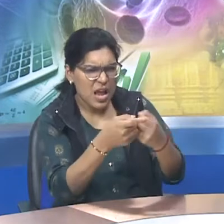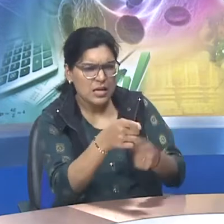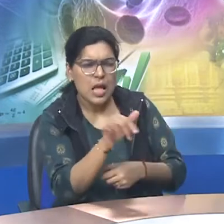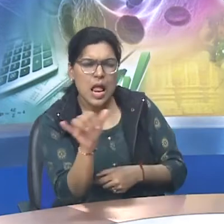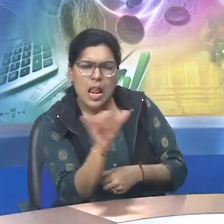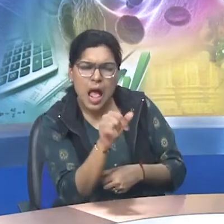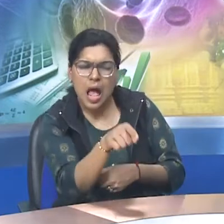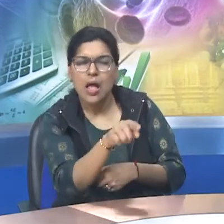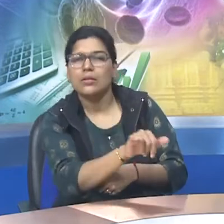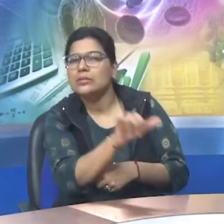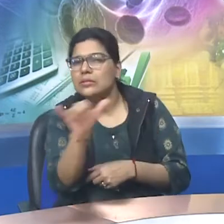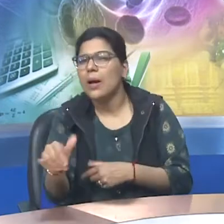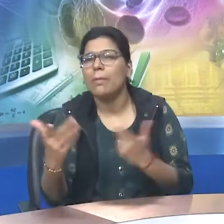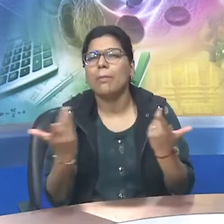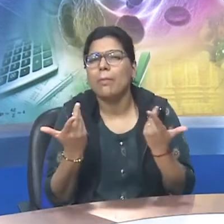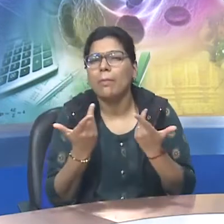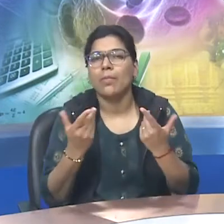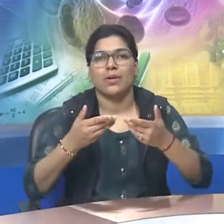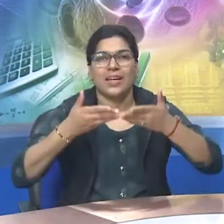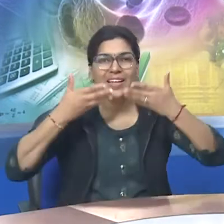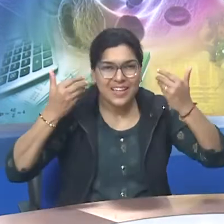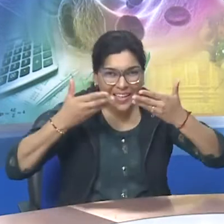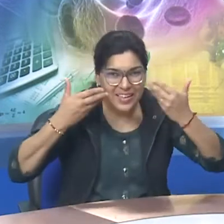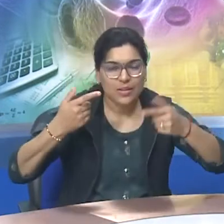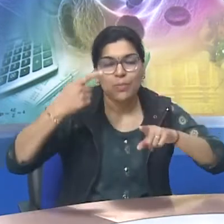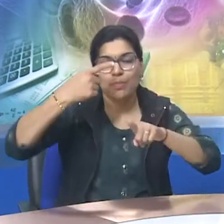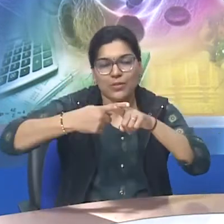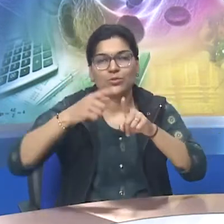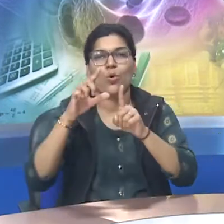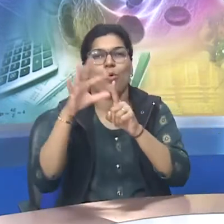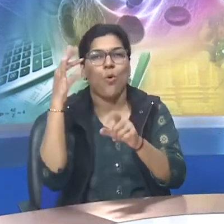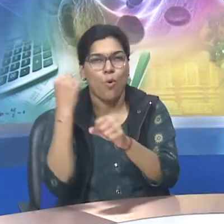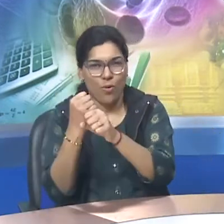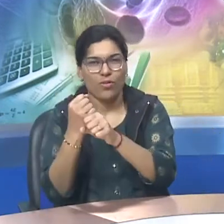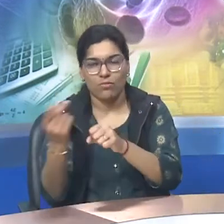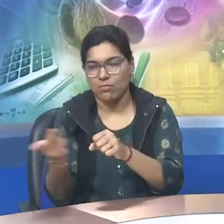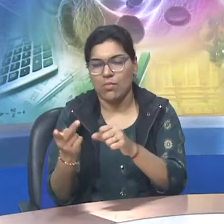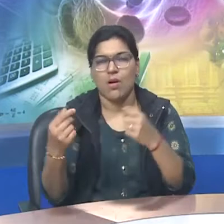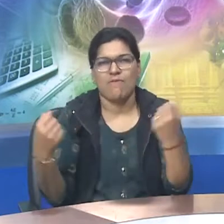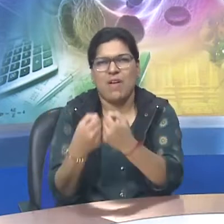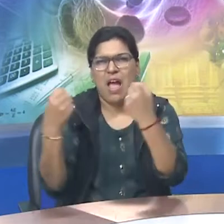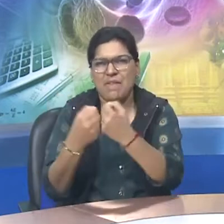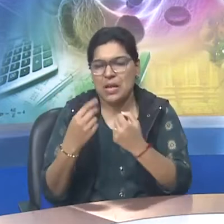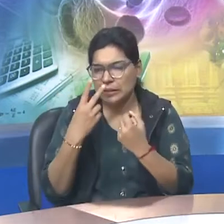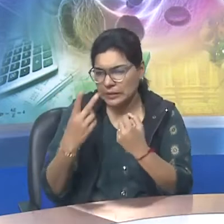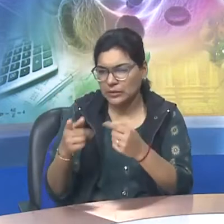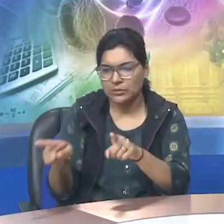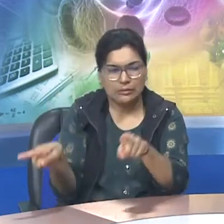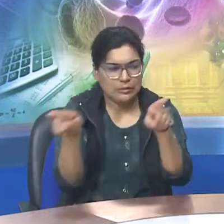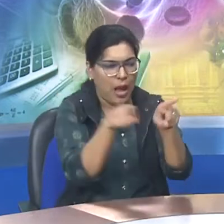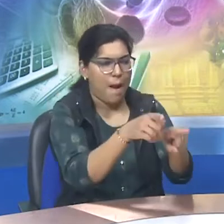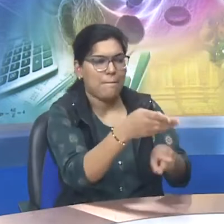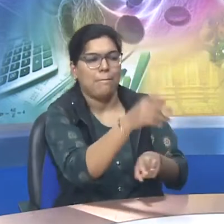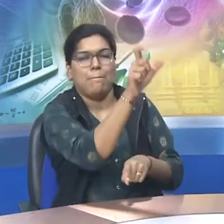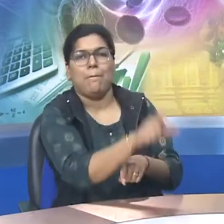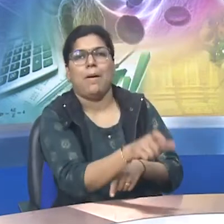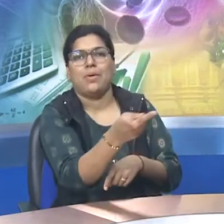And so the comparison is two boys and cats and dog. So these are the two